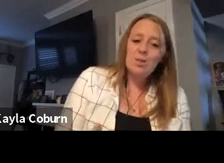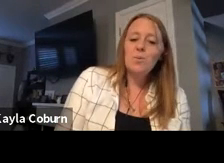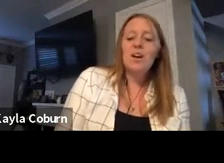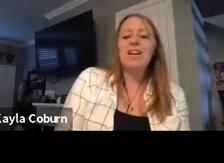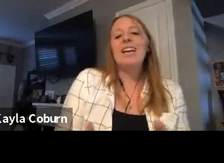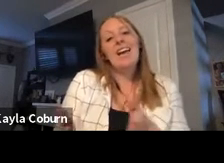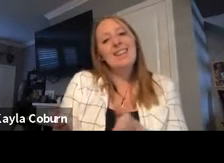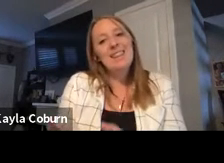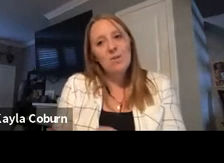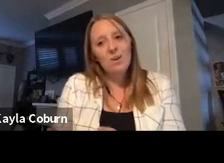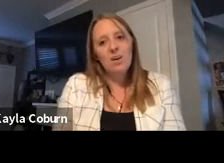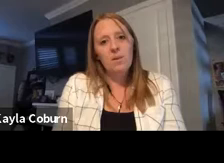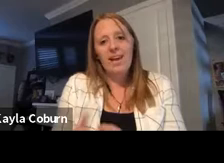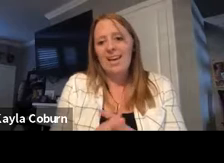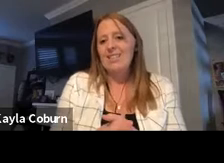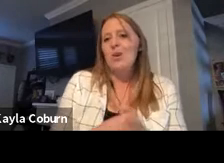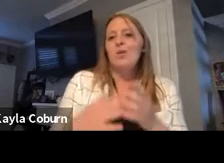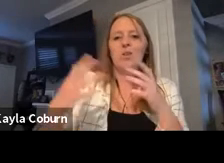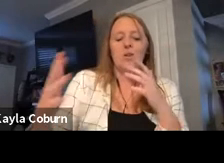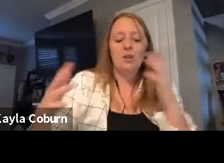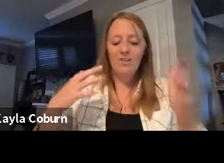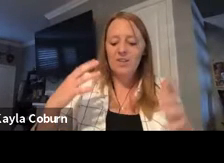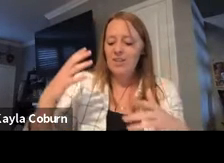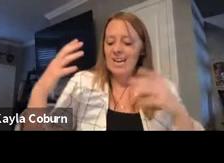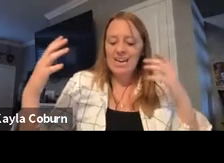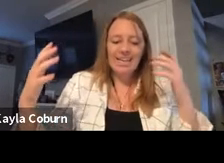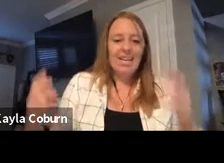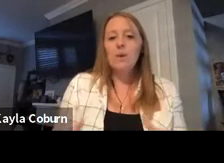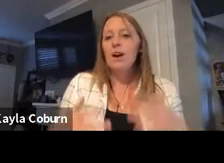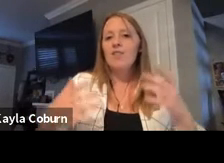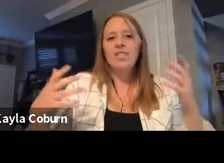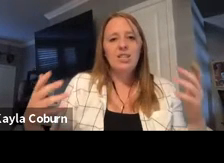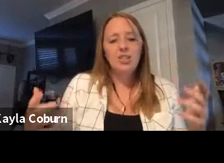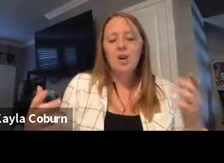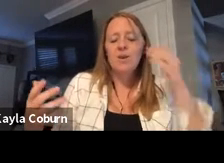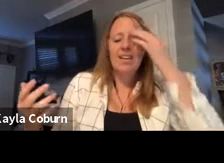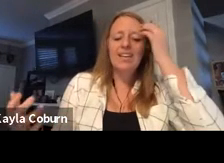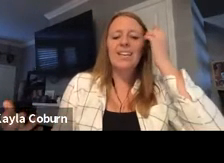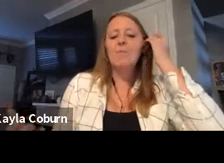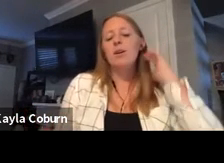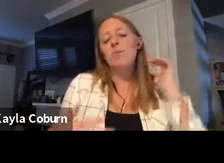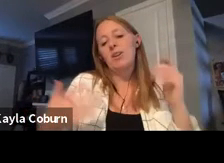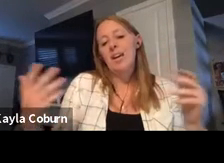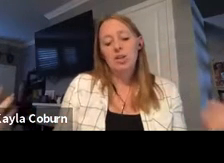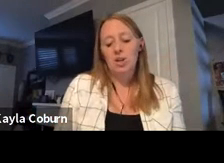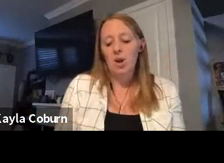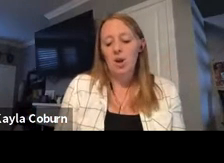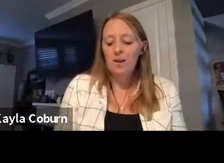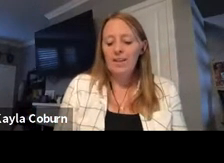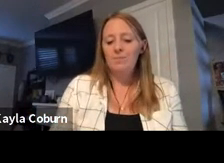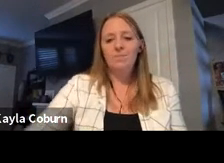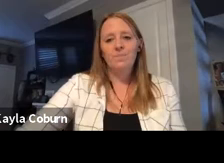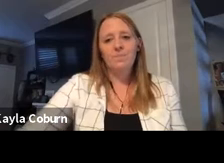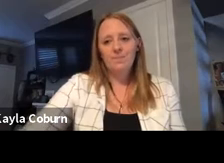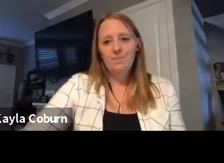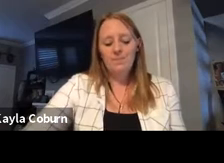to do work and then we're going to play. So, you have to keep the conversation going, keep the communication